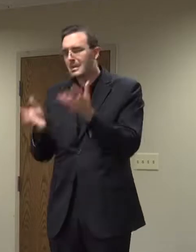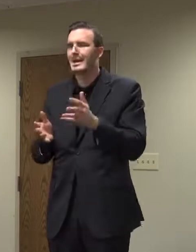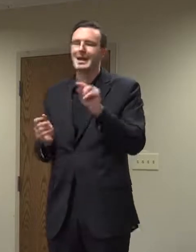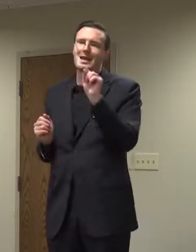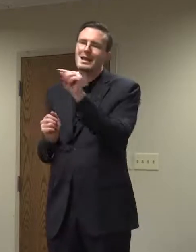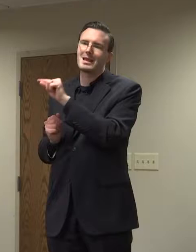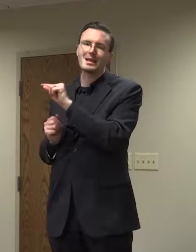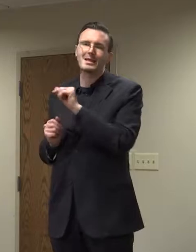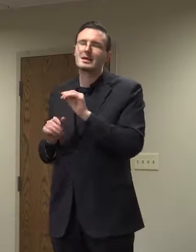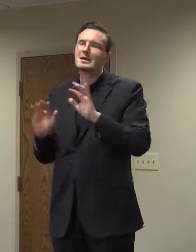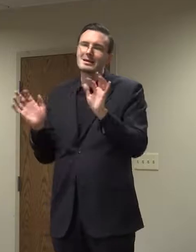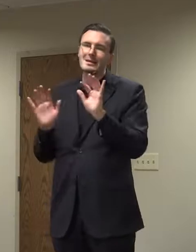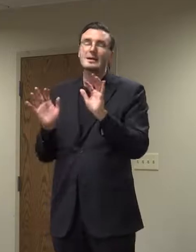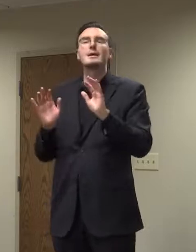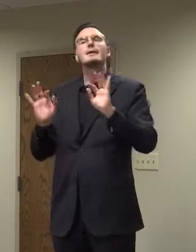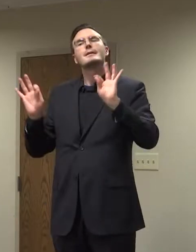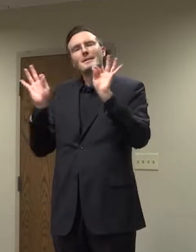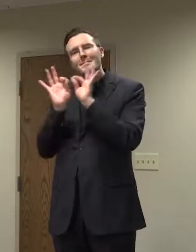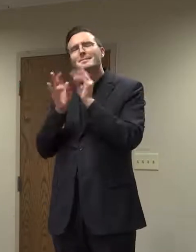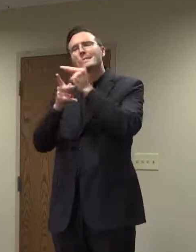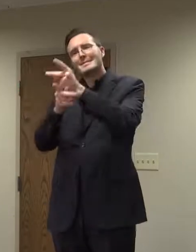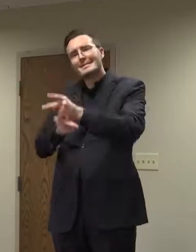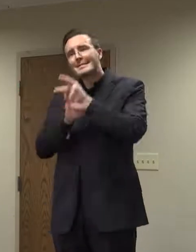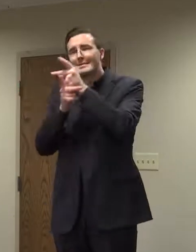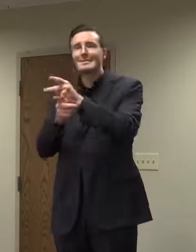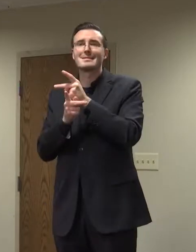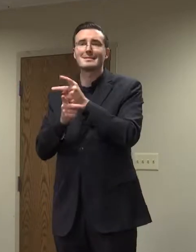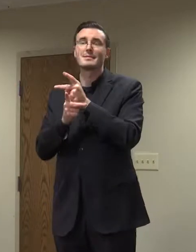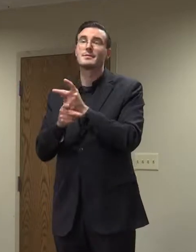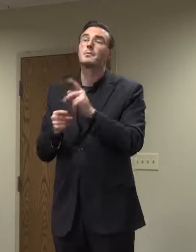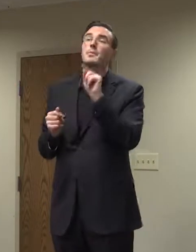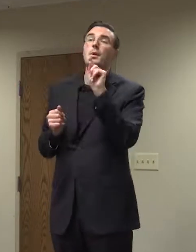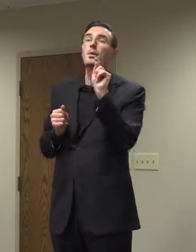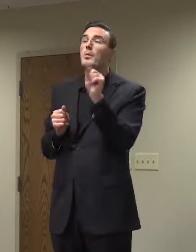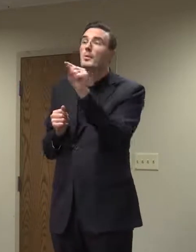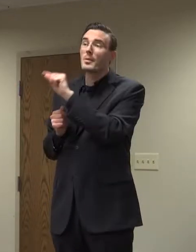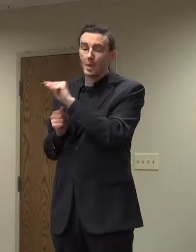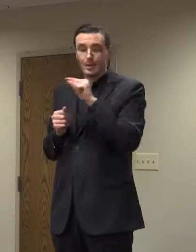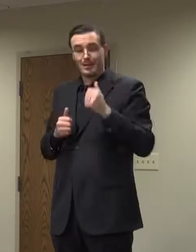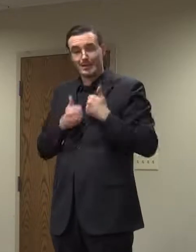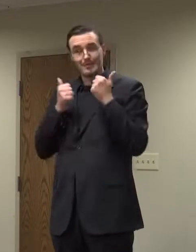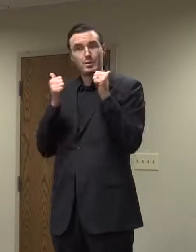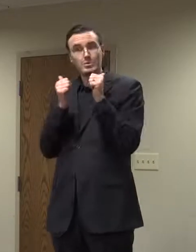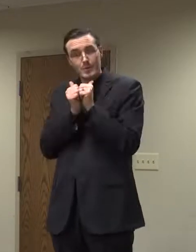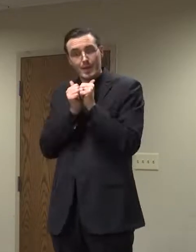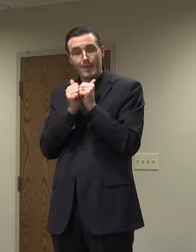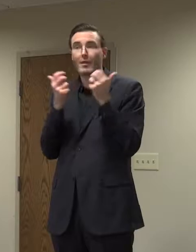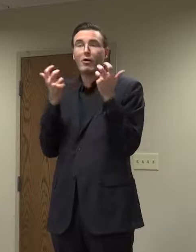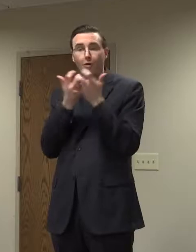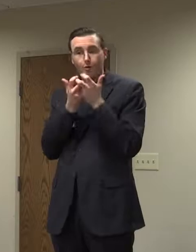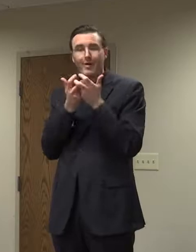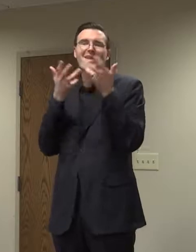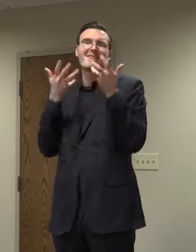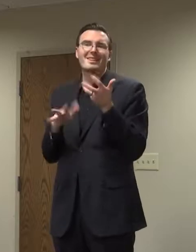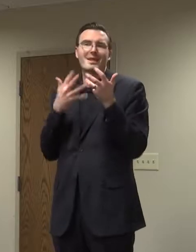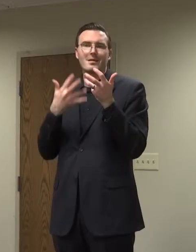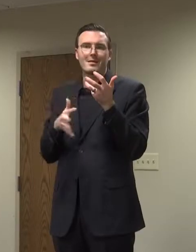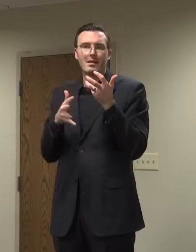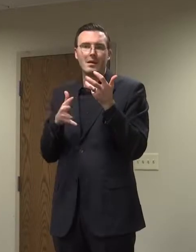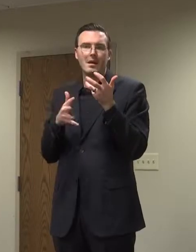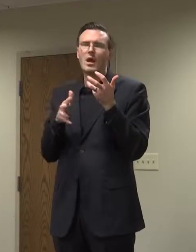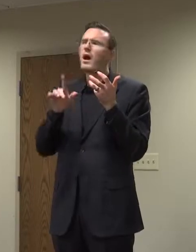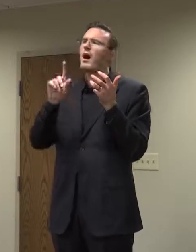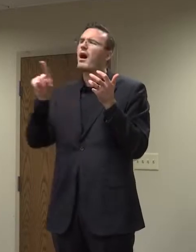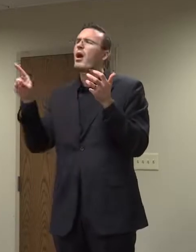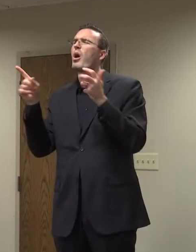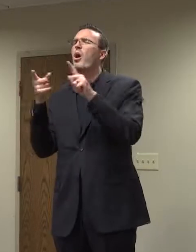members who do not live with you or close friends who you trust and you think they've been taking all the necessary precautions. It's